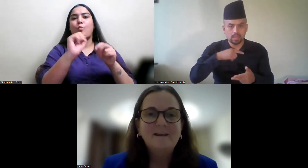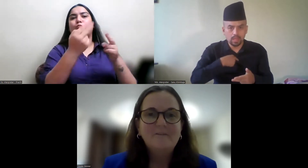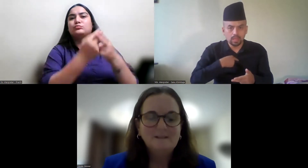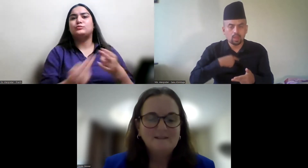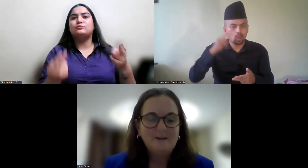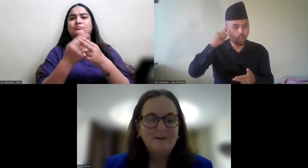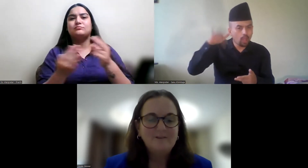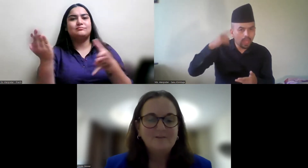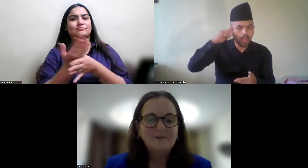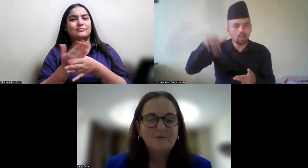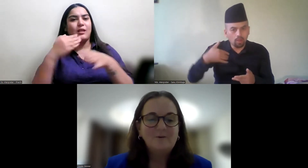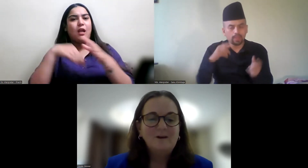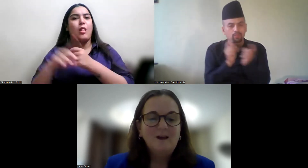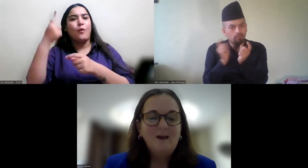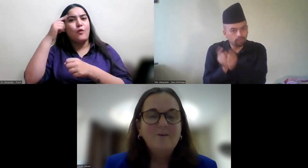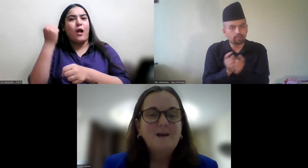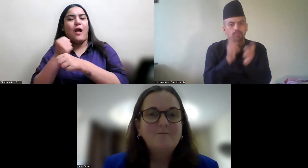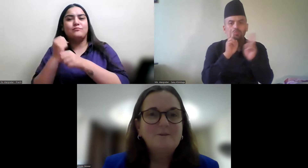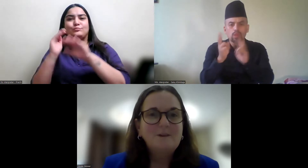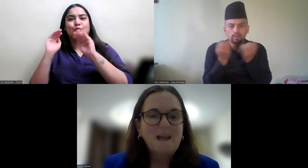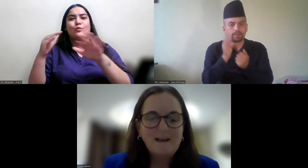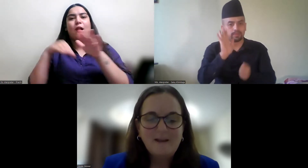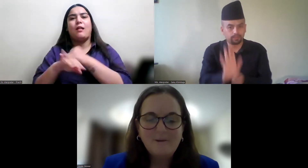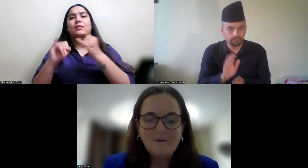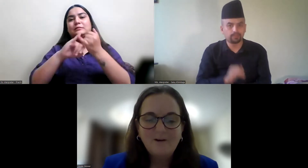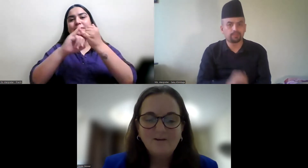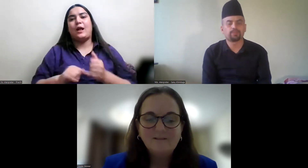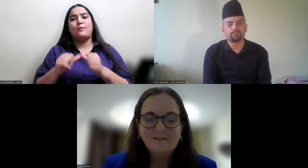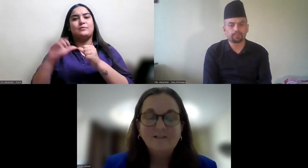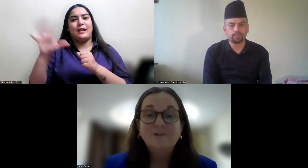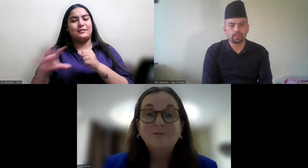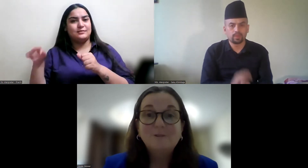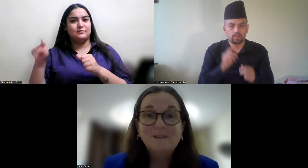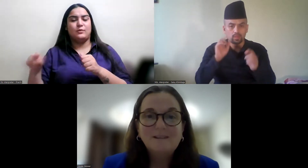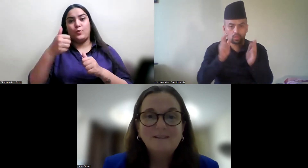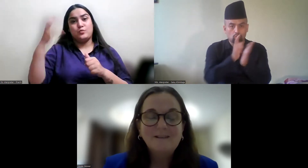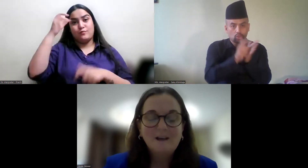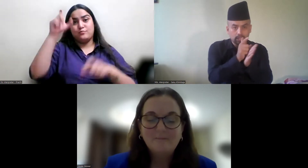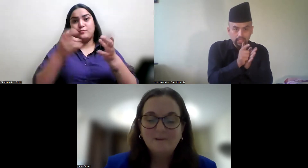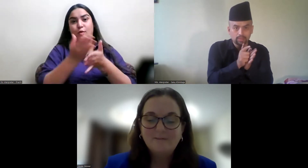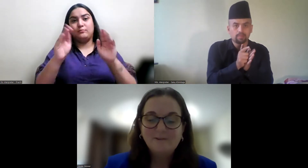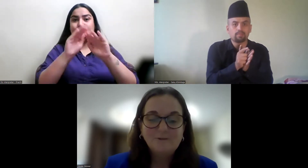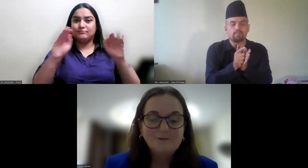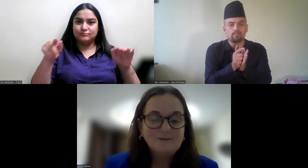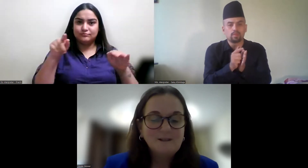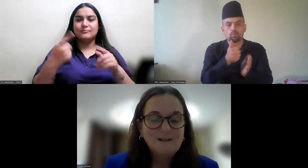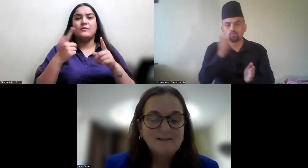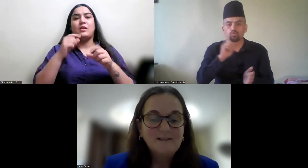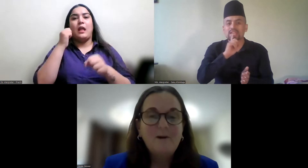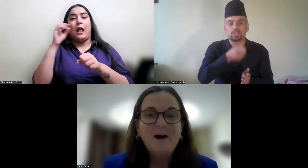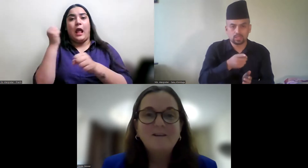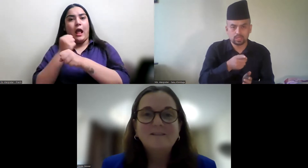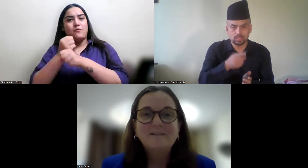participating in governance South Asia. So good afternoon again, everyone, dear children, dear government officials,